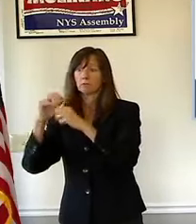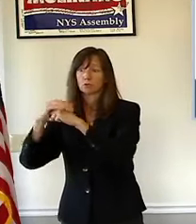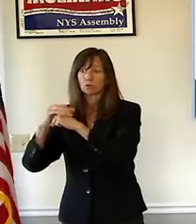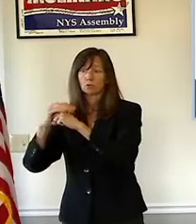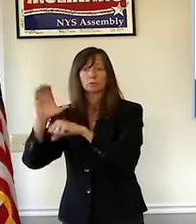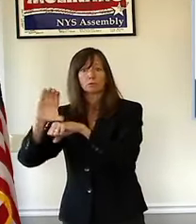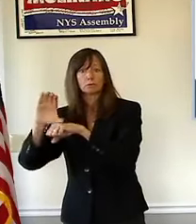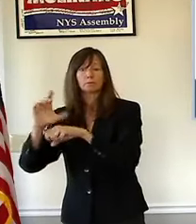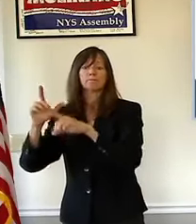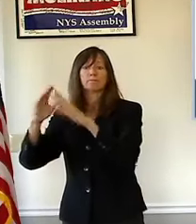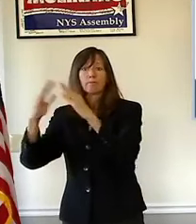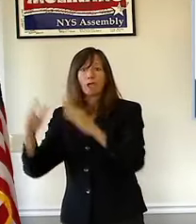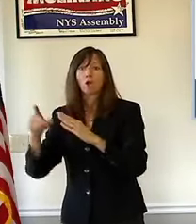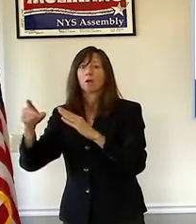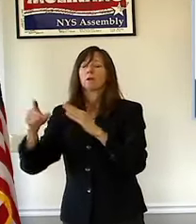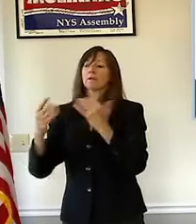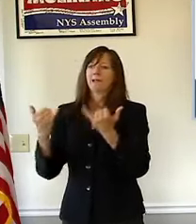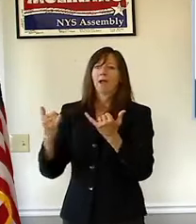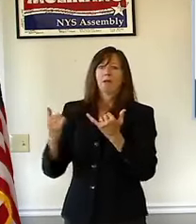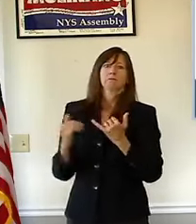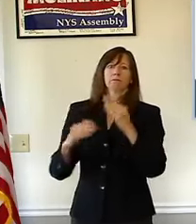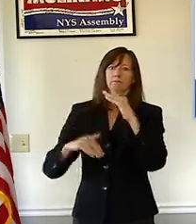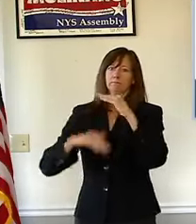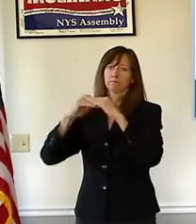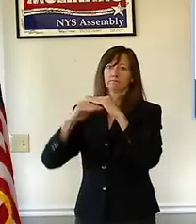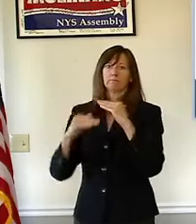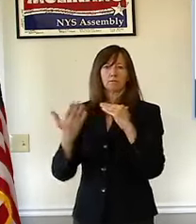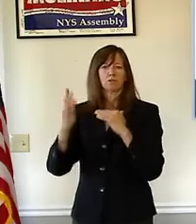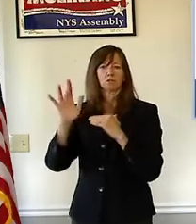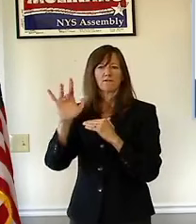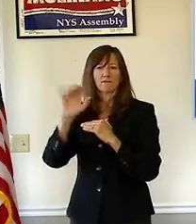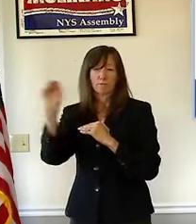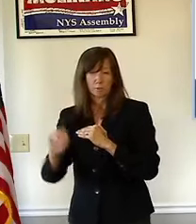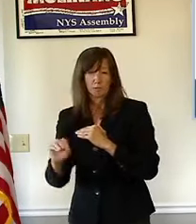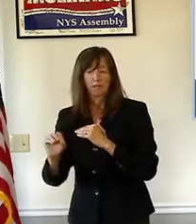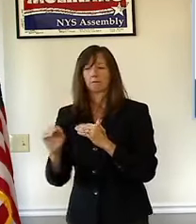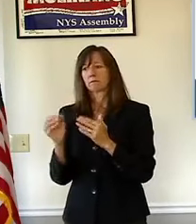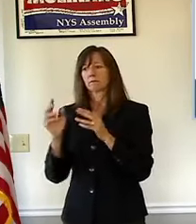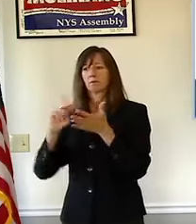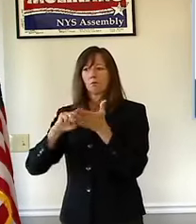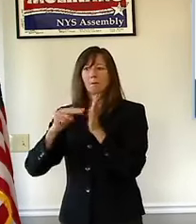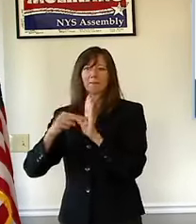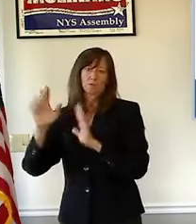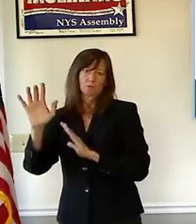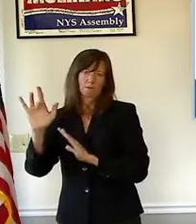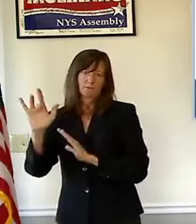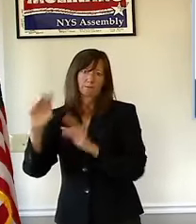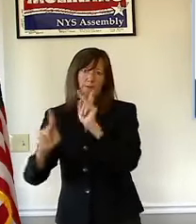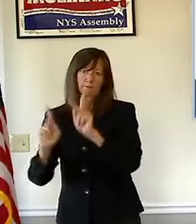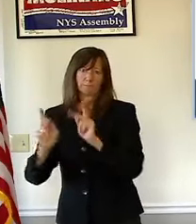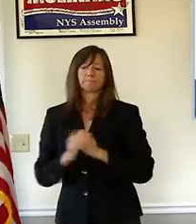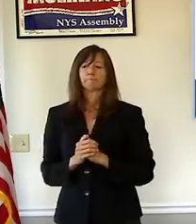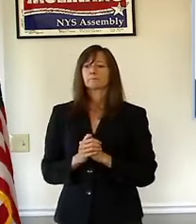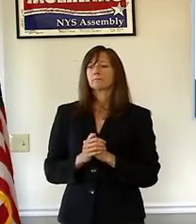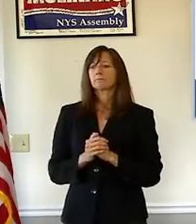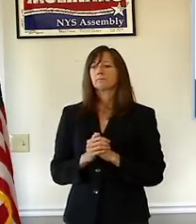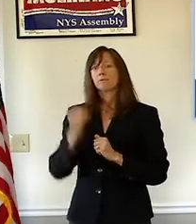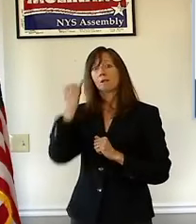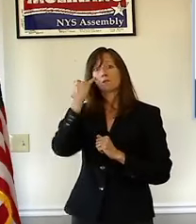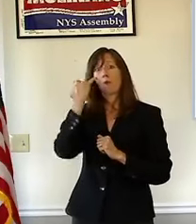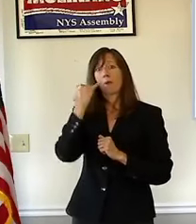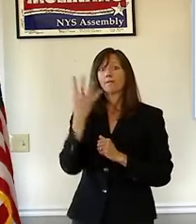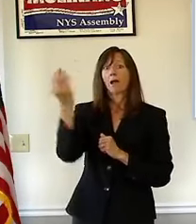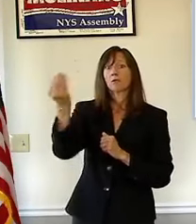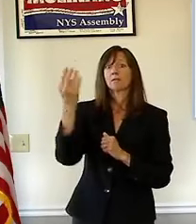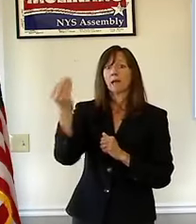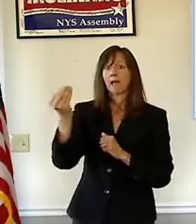They ask that you not have more than 25 people gathered outdoors. When we enter phase four, that limit has been increased to